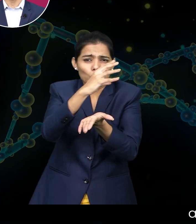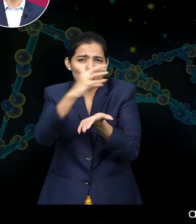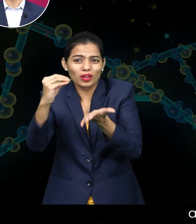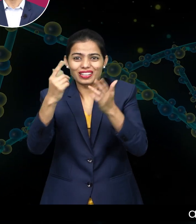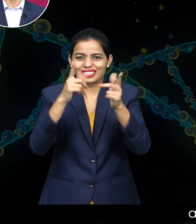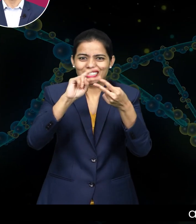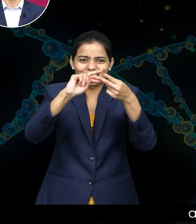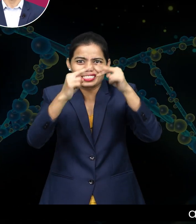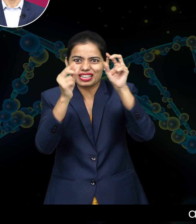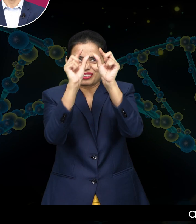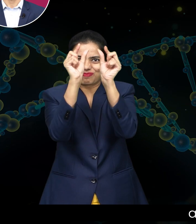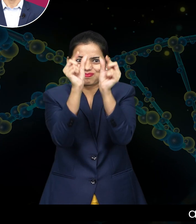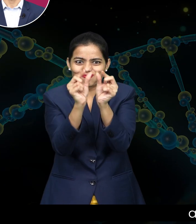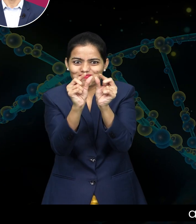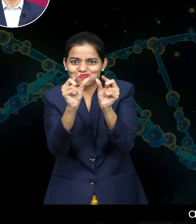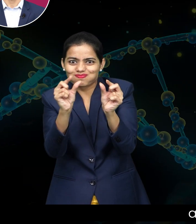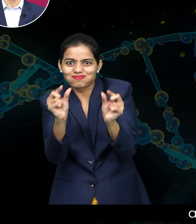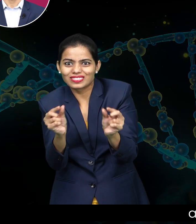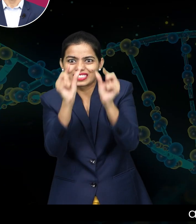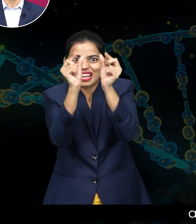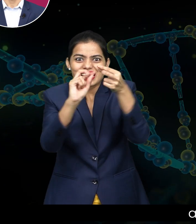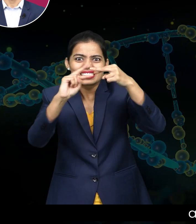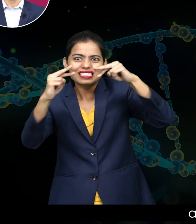the arms.